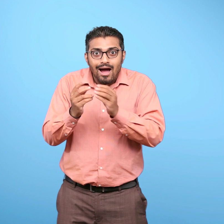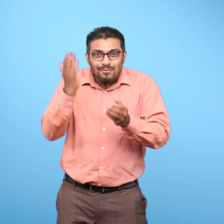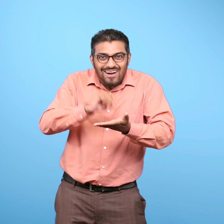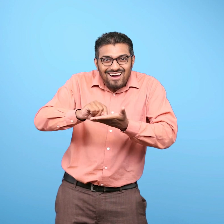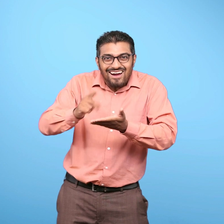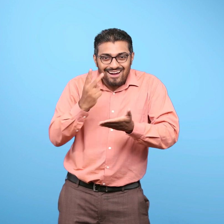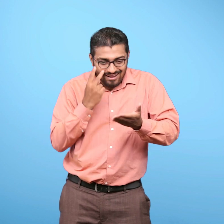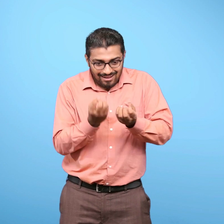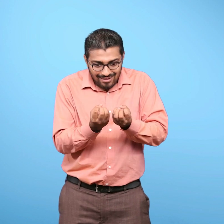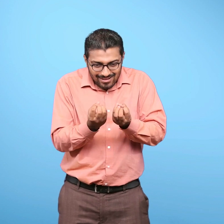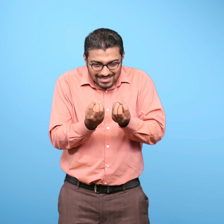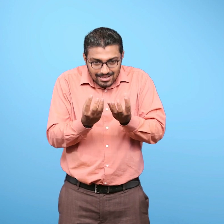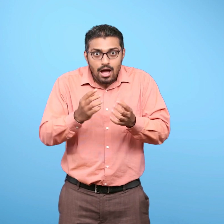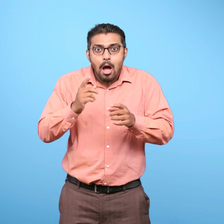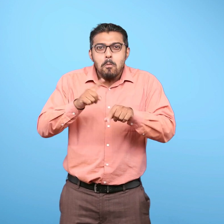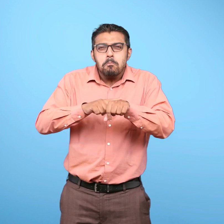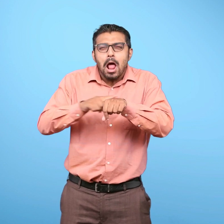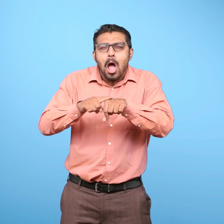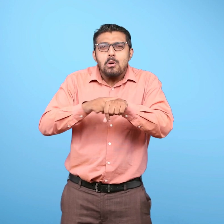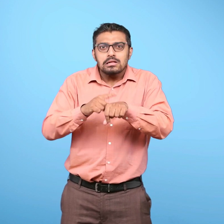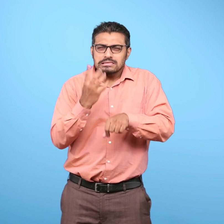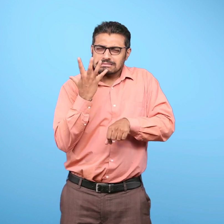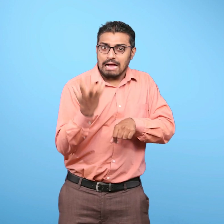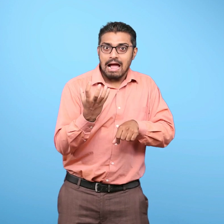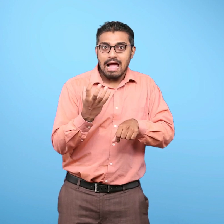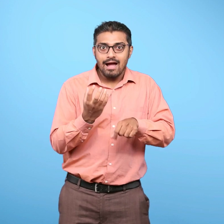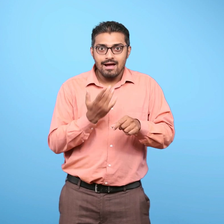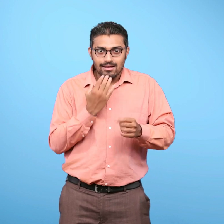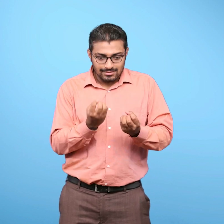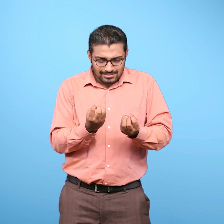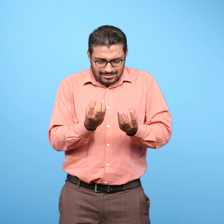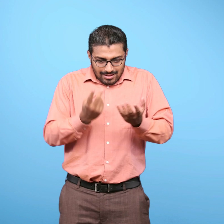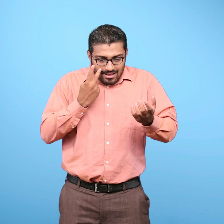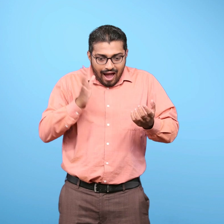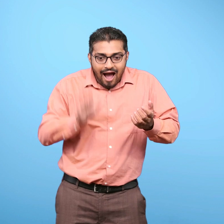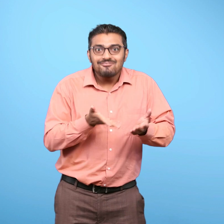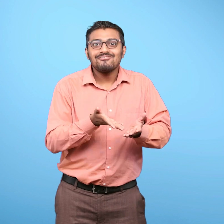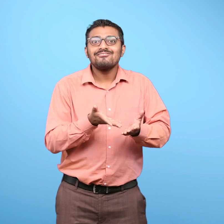As the paper gets warm, invisible letters change into dark brown color.